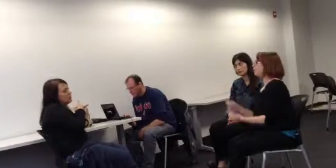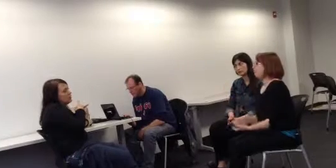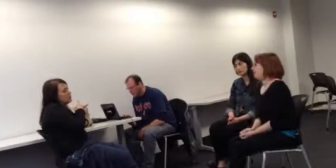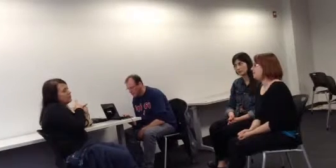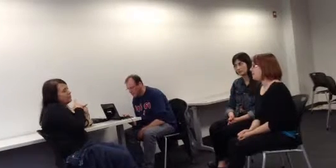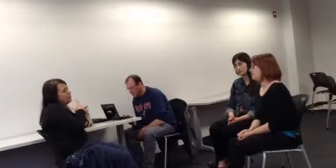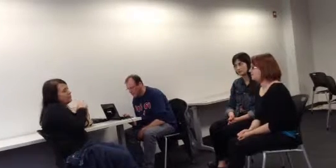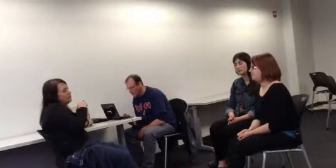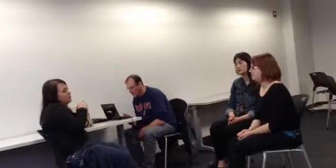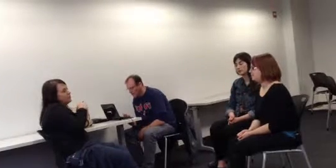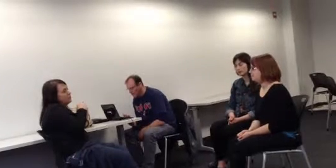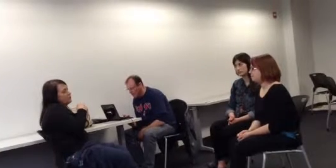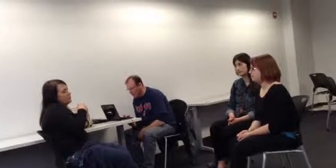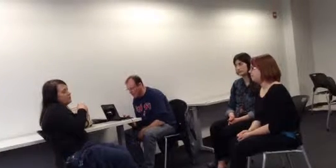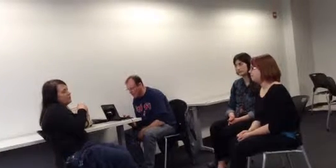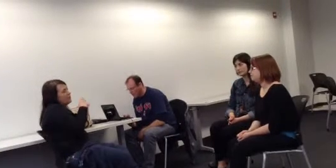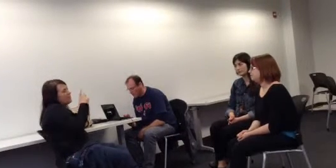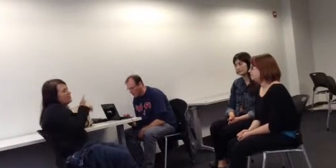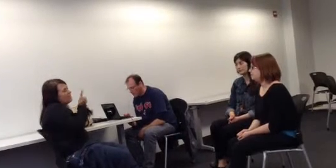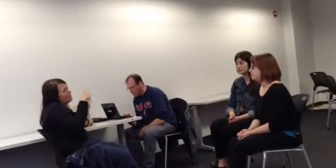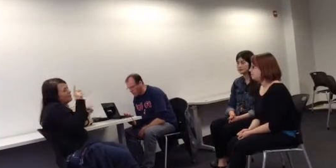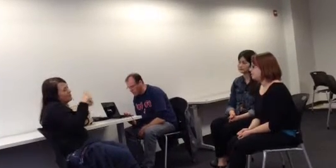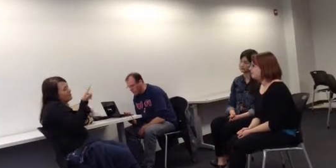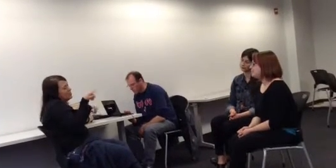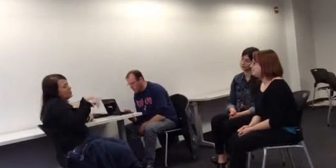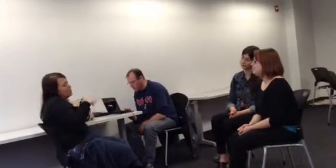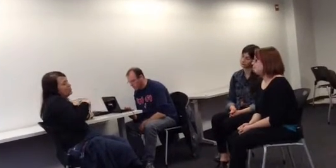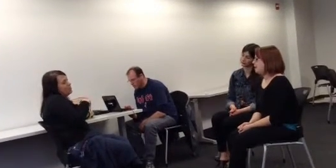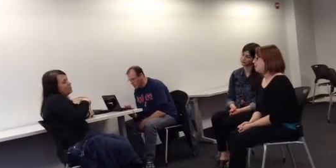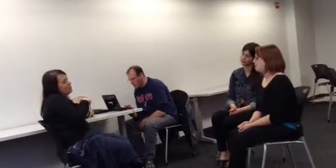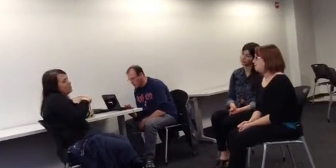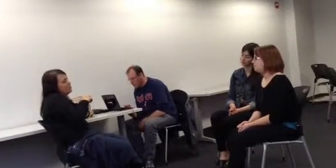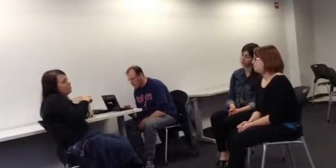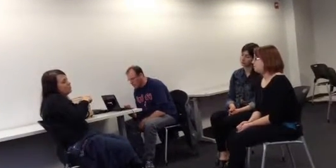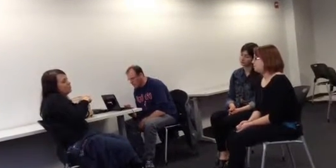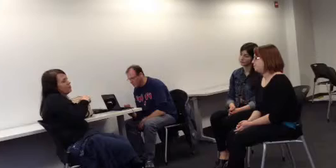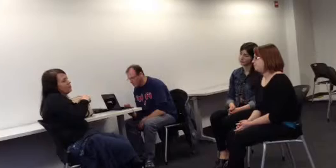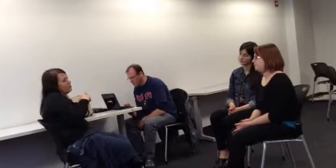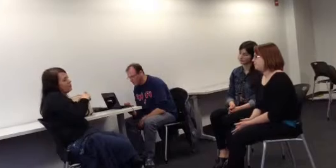Right, yeah, that does happen often. It depends, though, on who the person is.